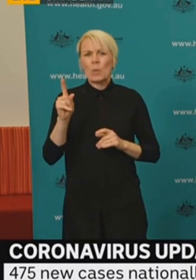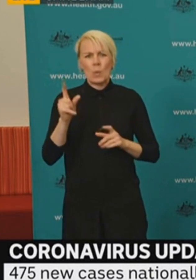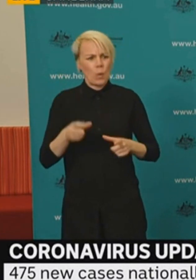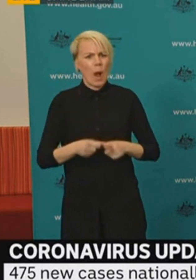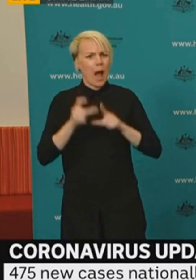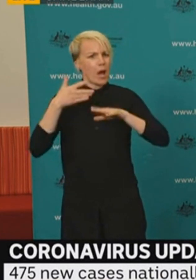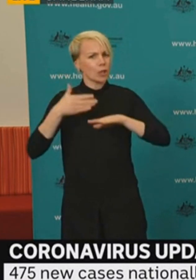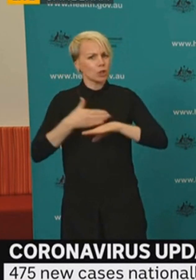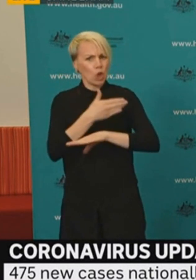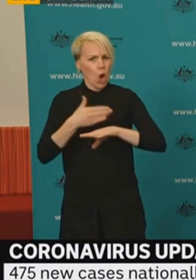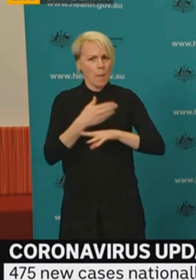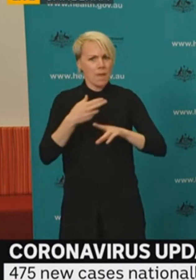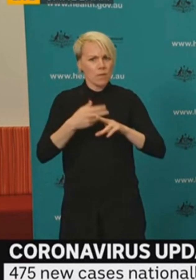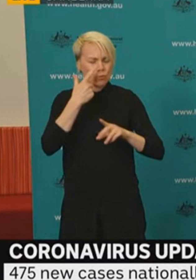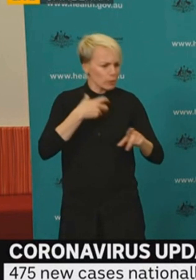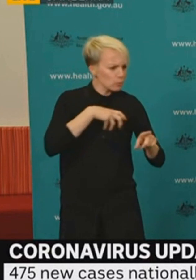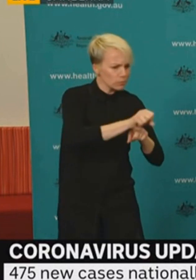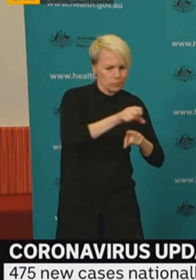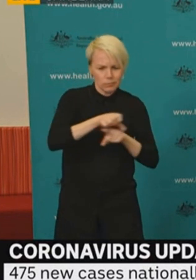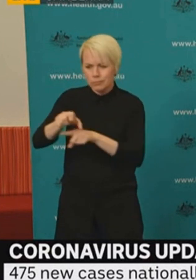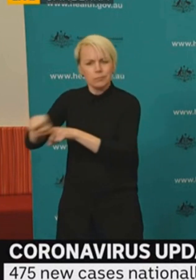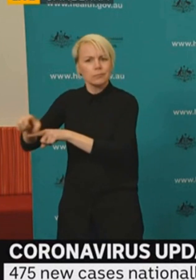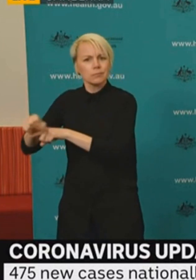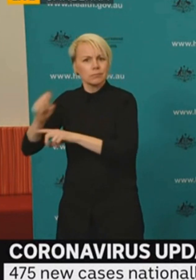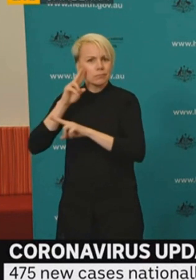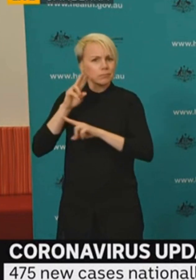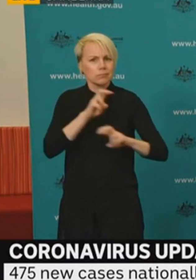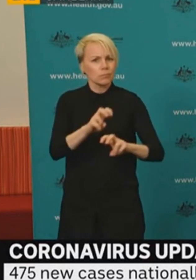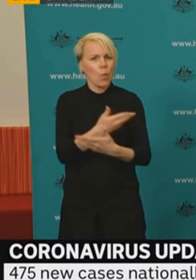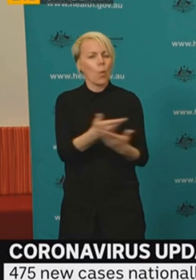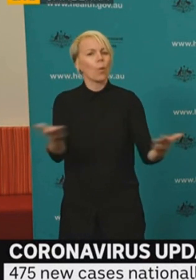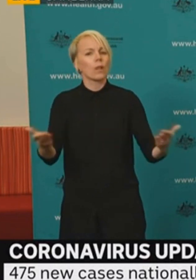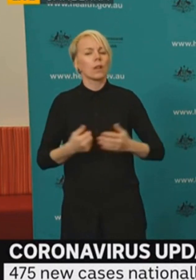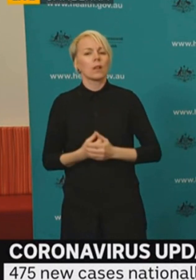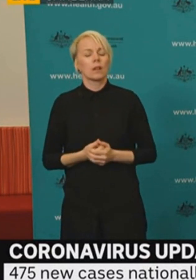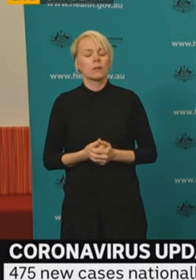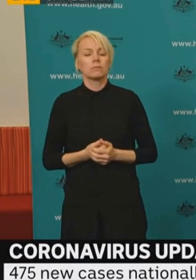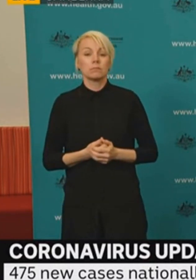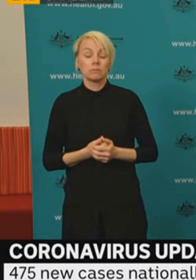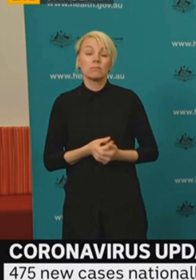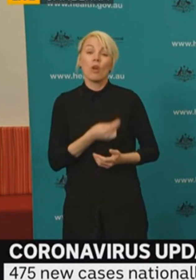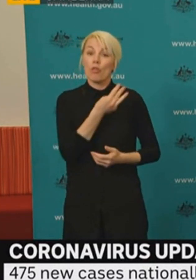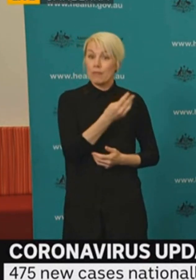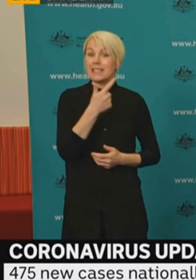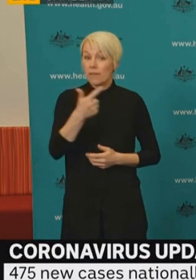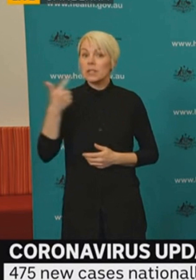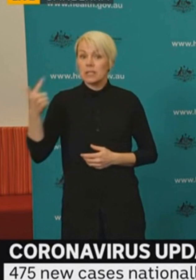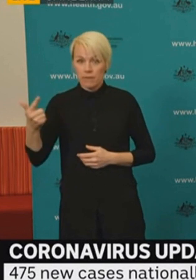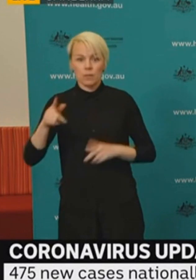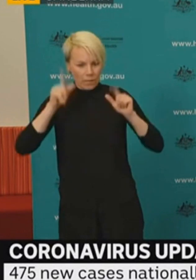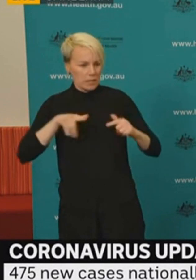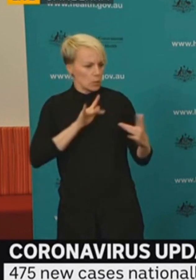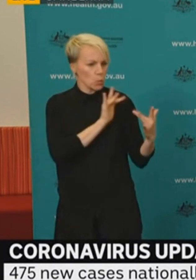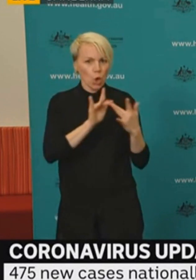job indeed. It's certainly not to say that those 377 haven't been contacted. It's been very clear